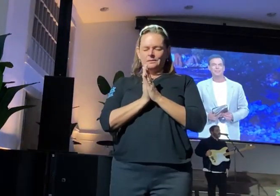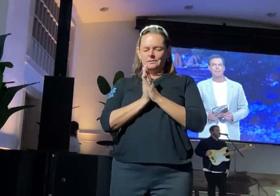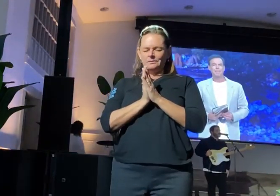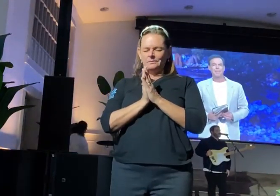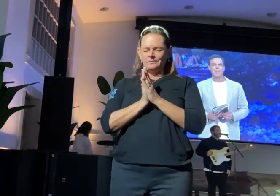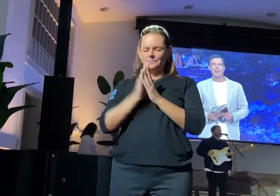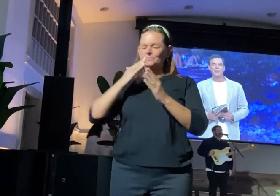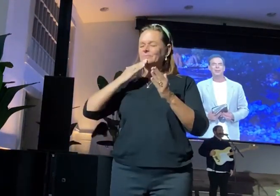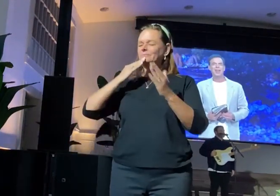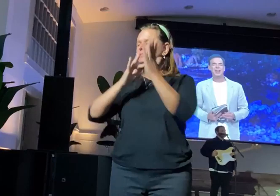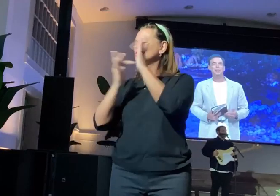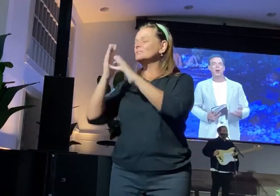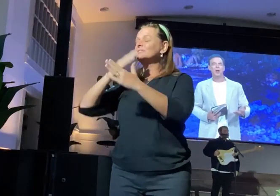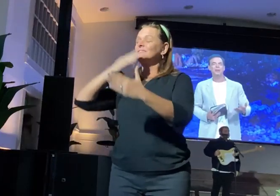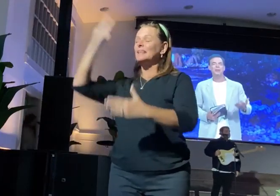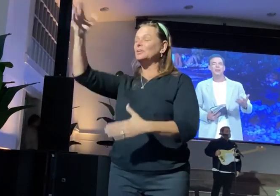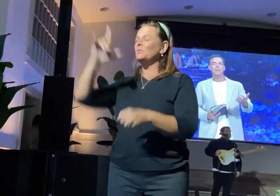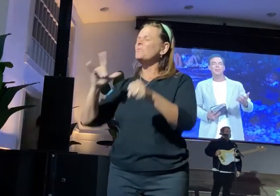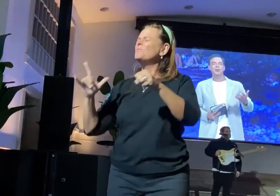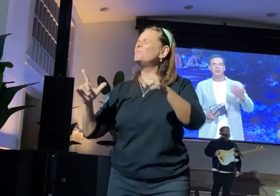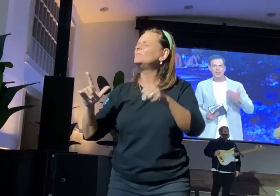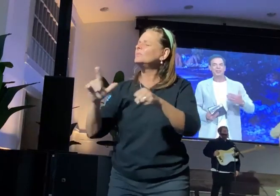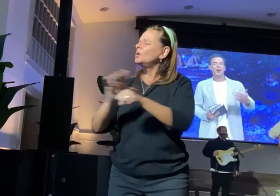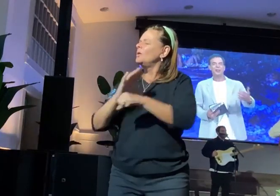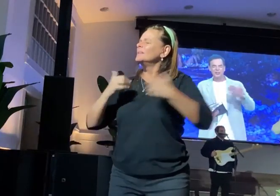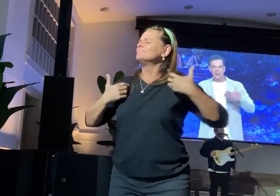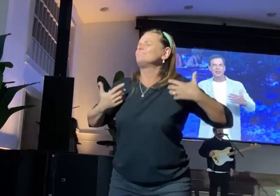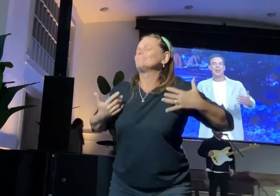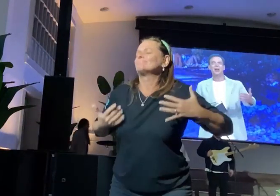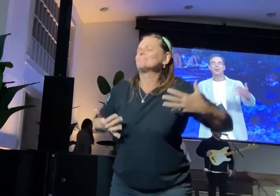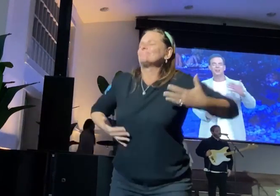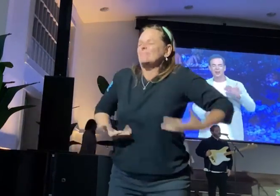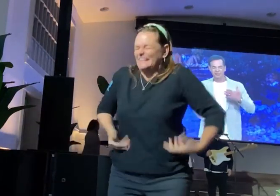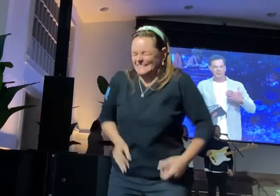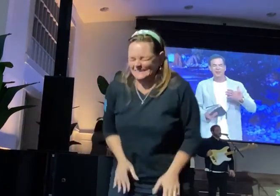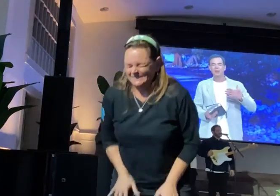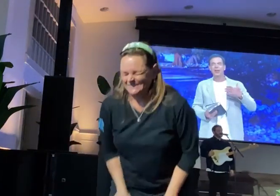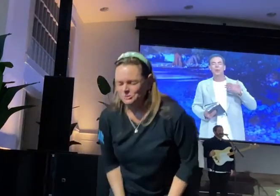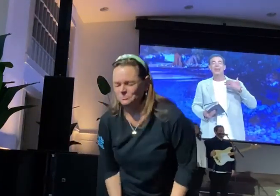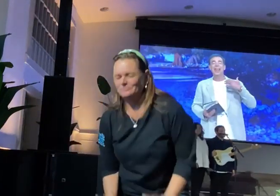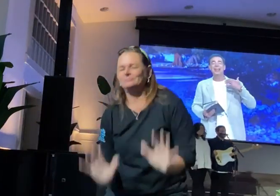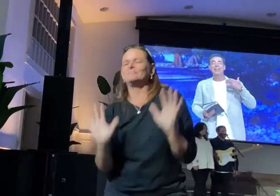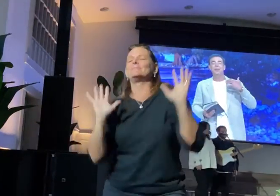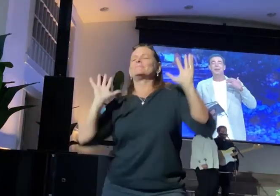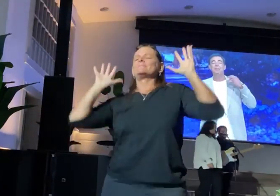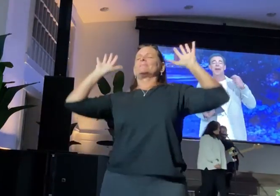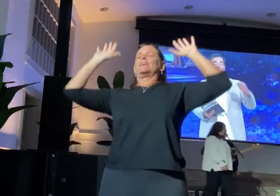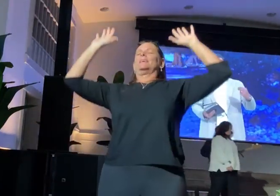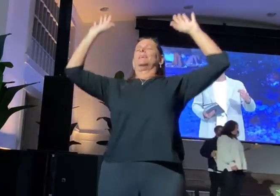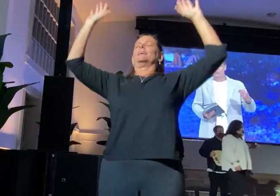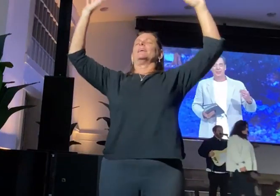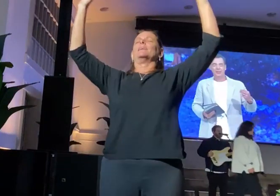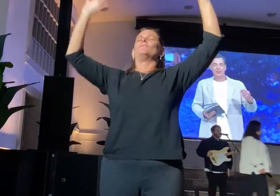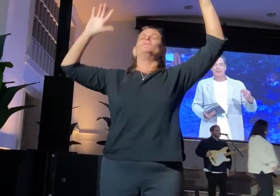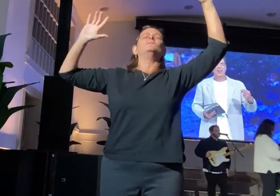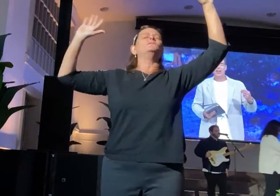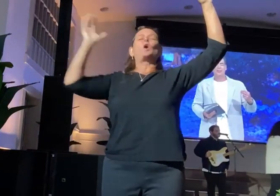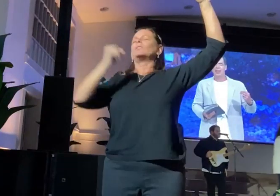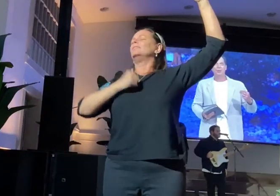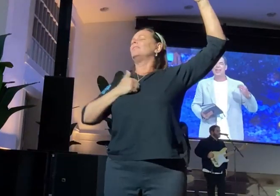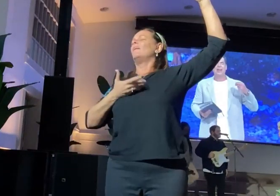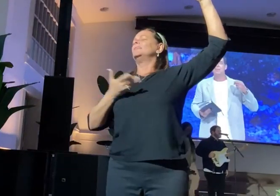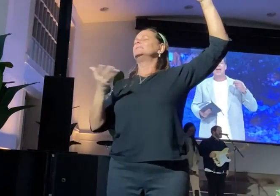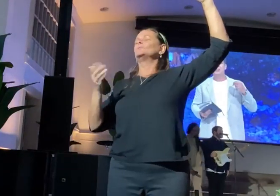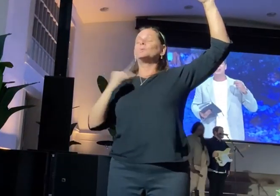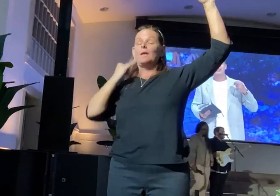completely, that you would take upon yourself our sin and our suffering. We can't even imagine this